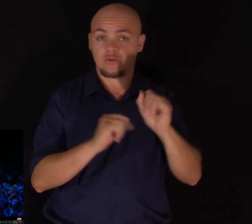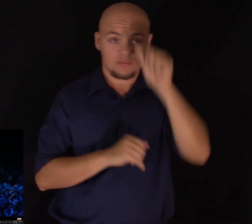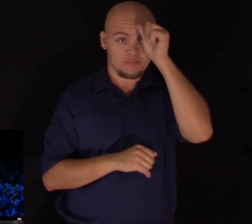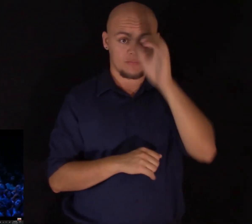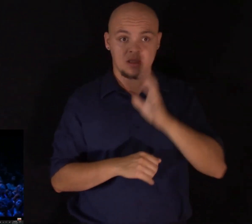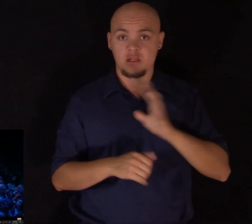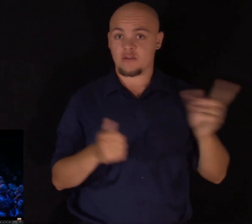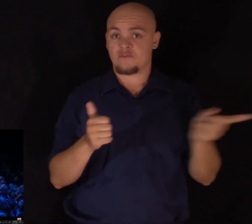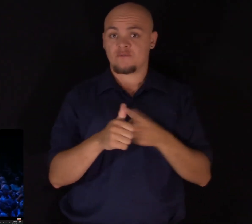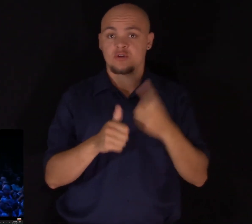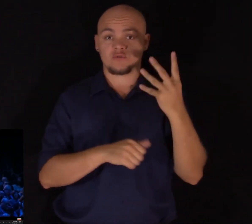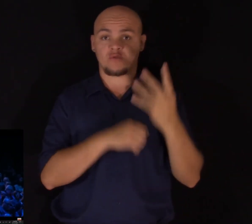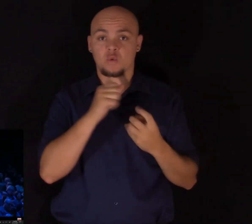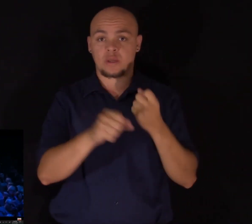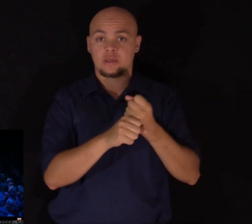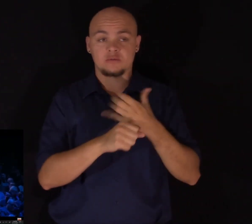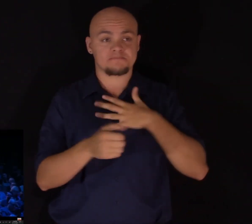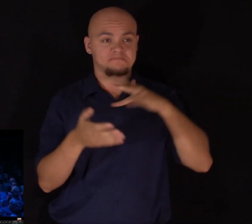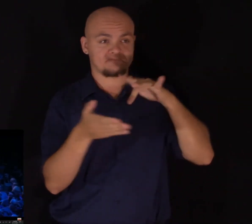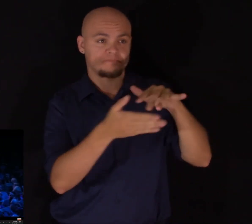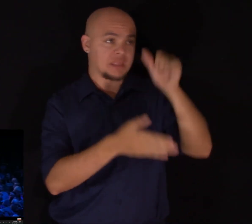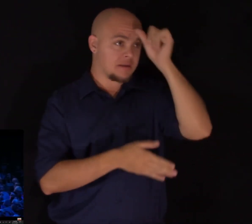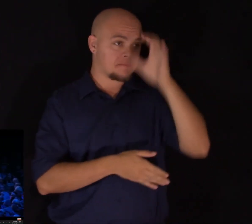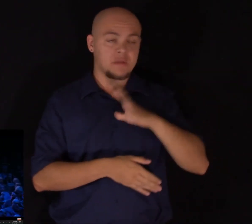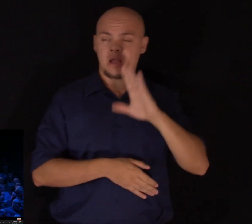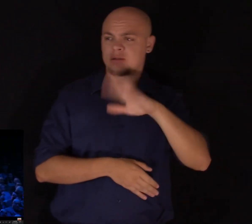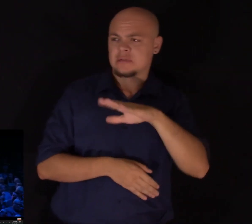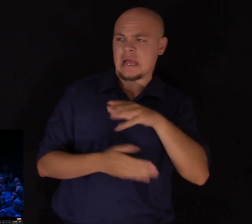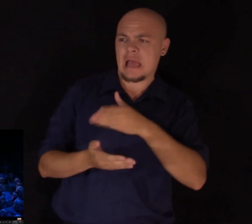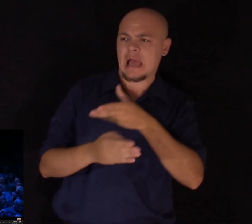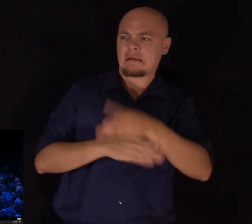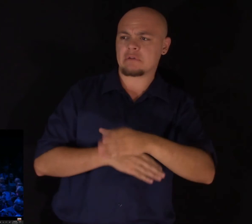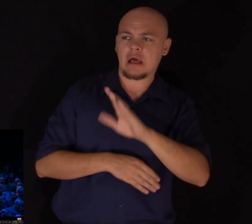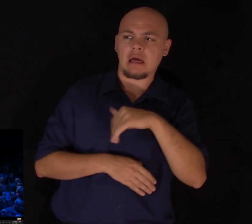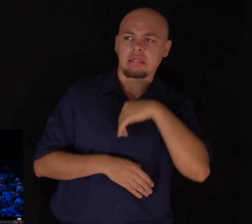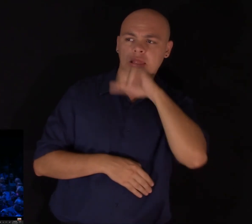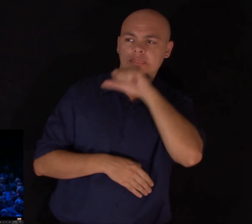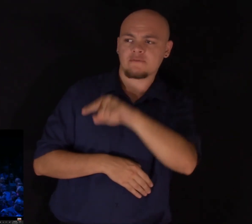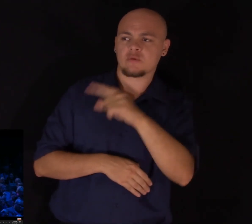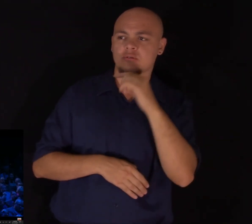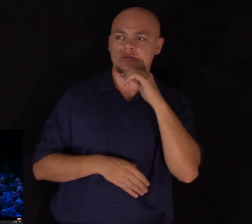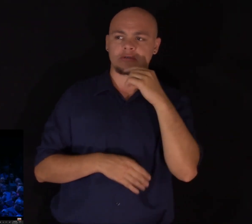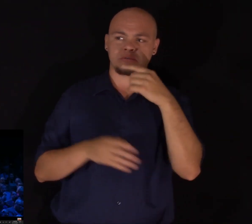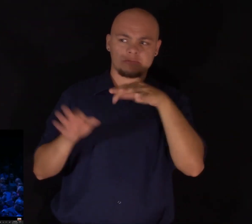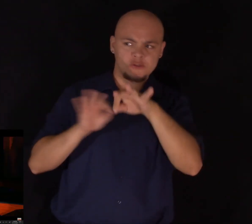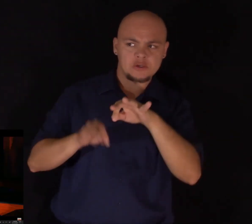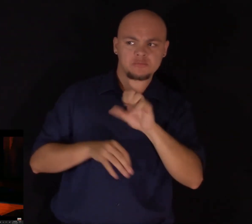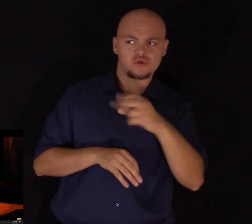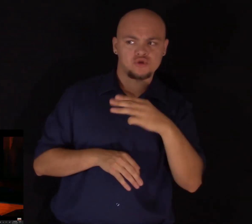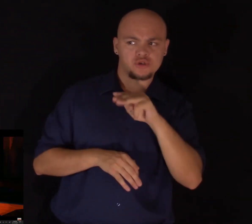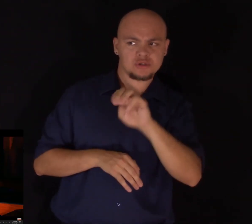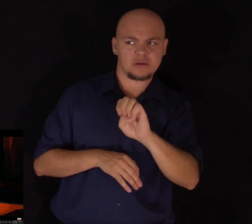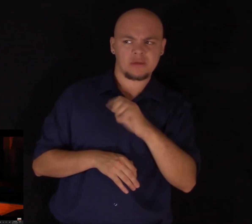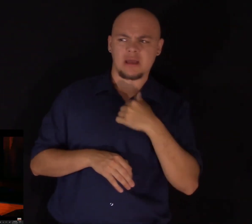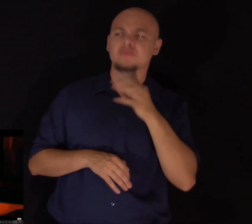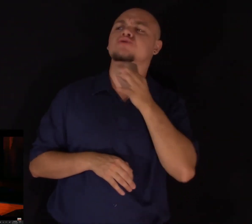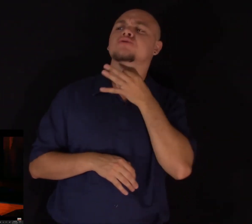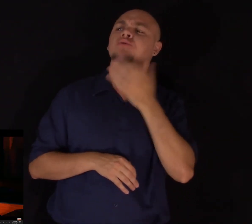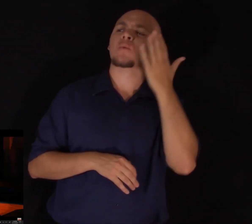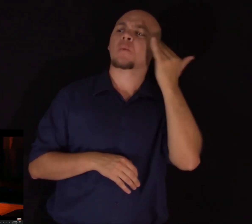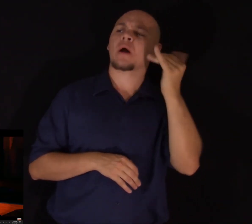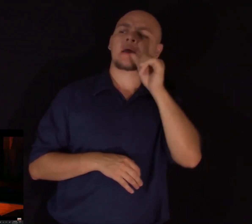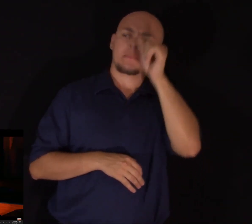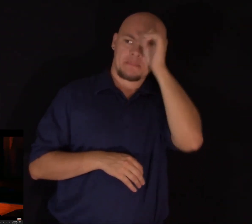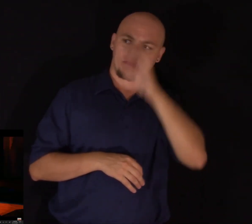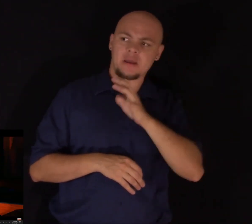of my study. And it wasn't until a man looked at me one day after a book signing and said, I love what you have to say about shame. I'm curious why you didn't mention men. And I